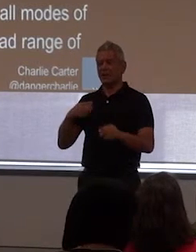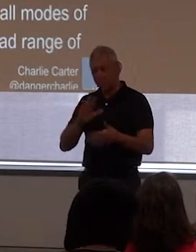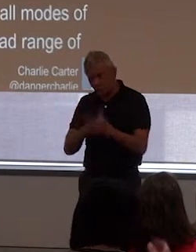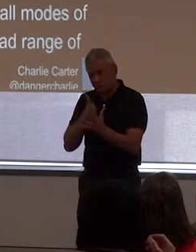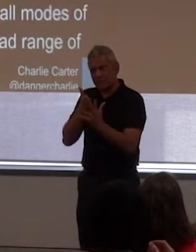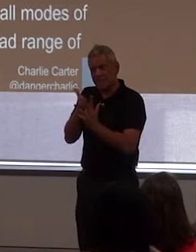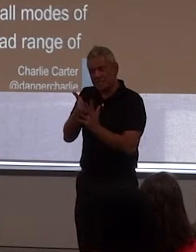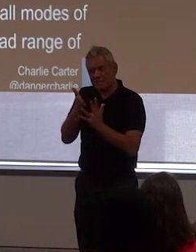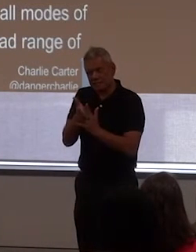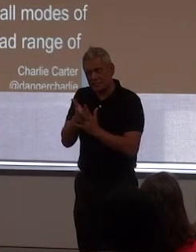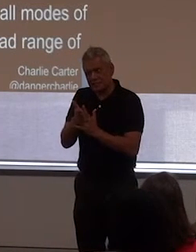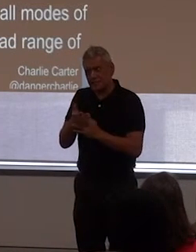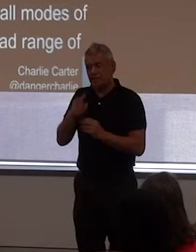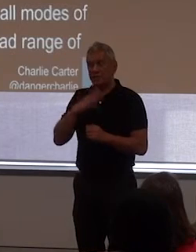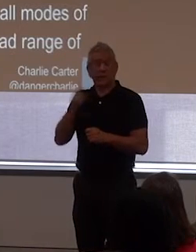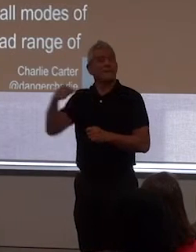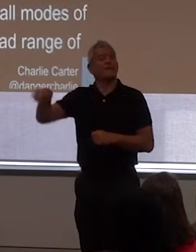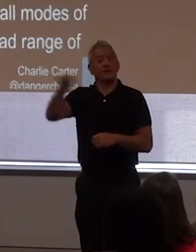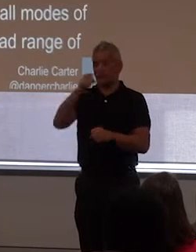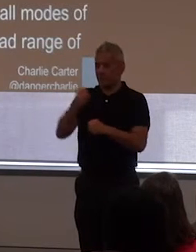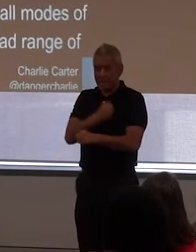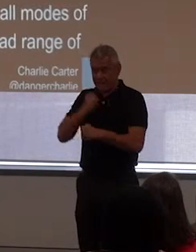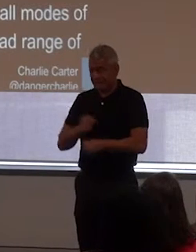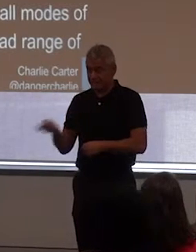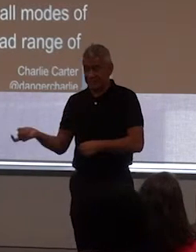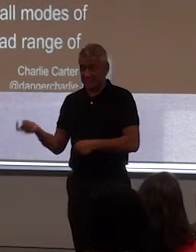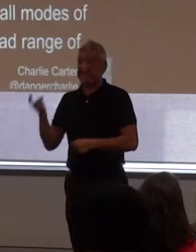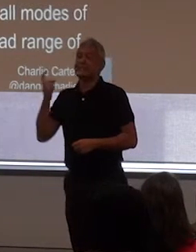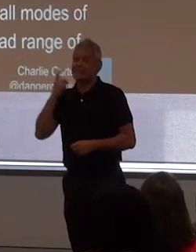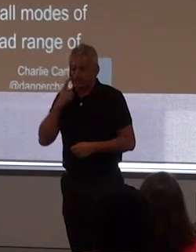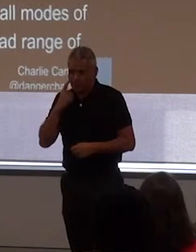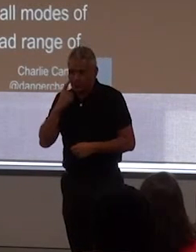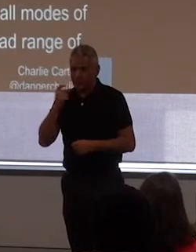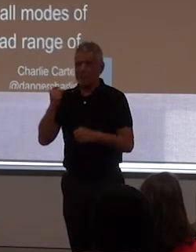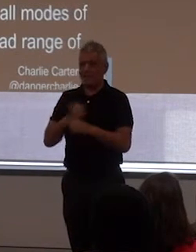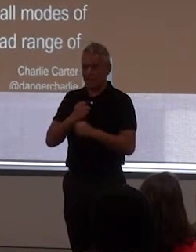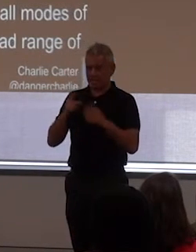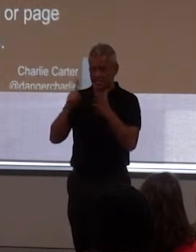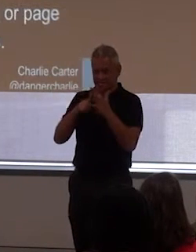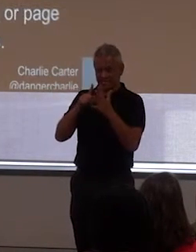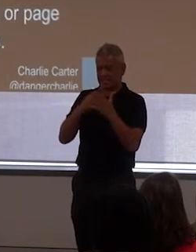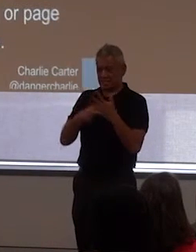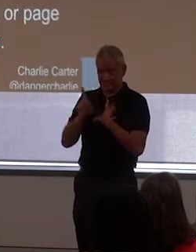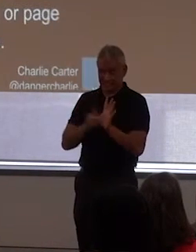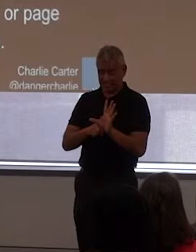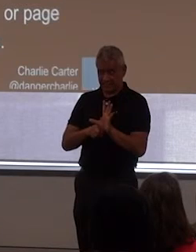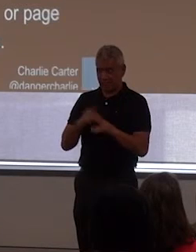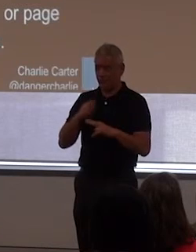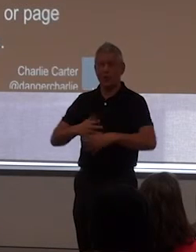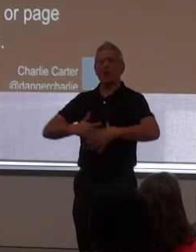overthink it. Just make it easy. Make it simple. Use clear language. We want universal interaction.